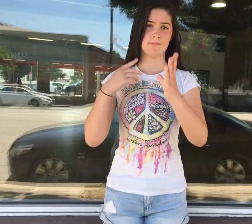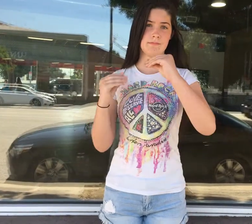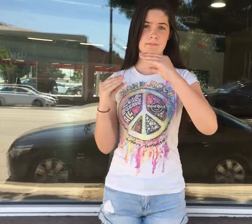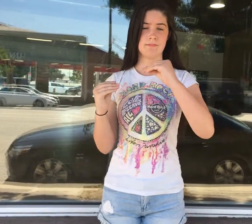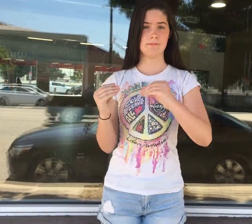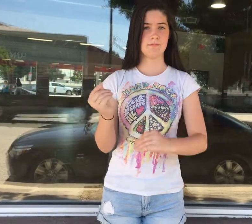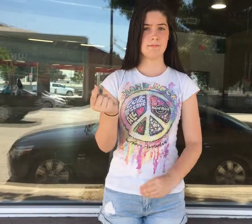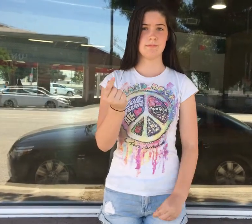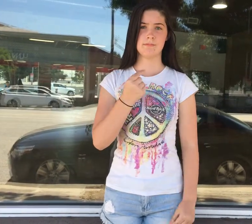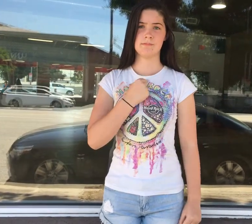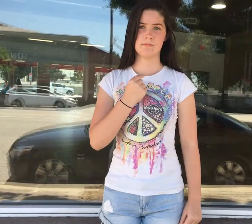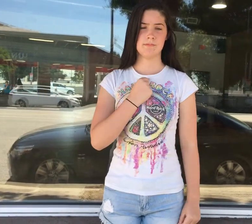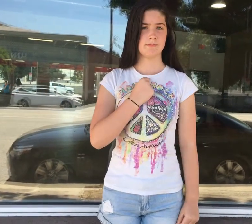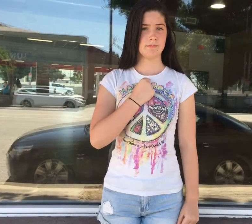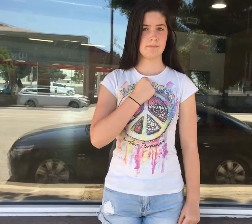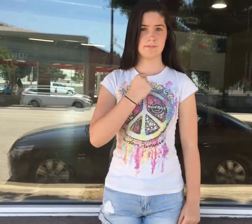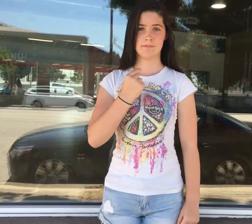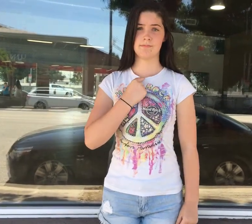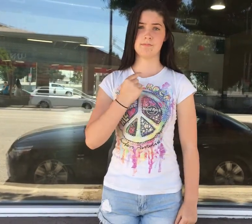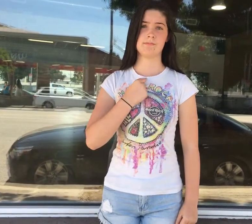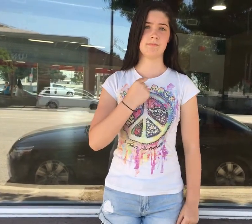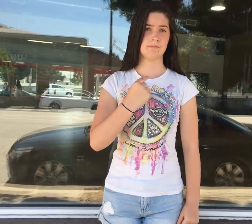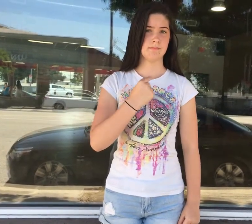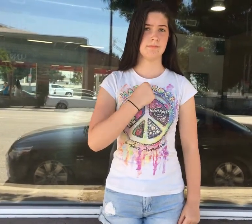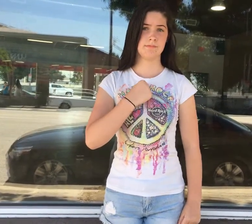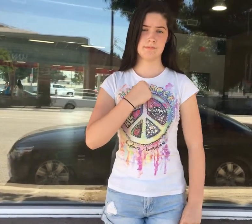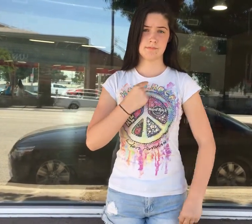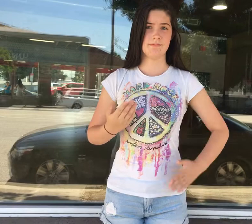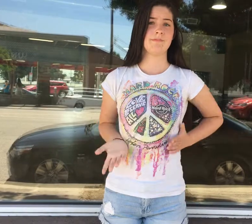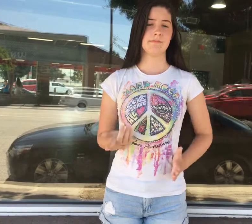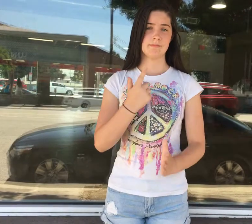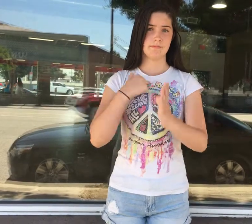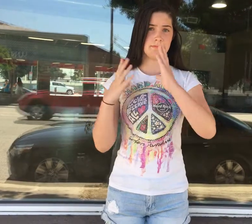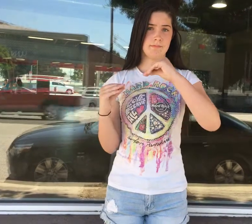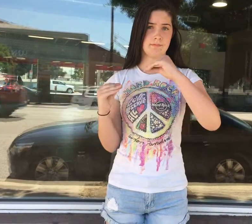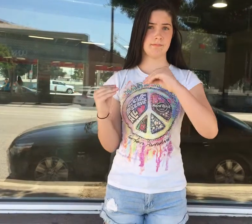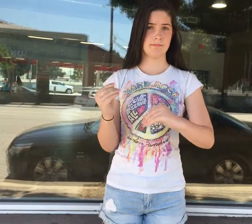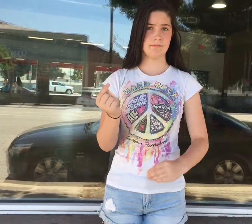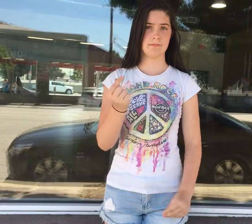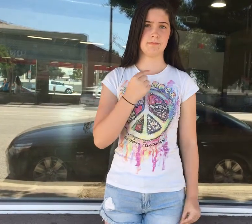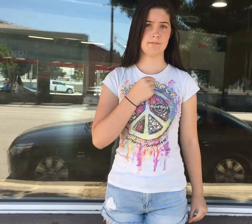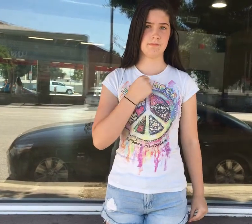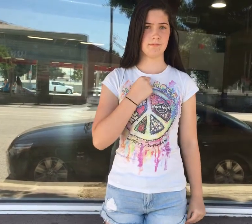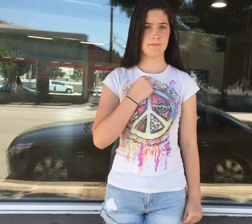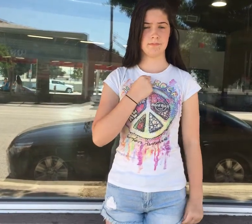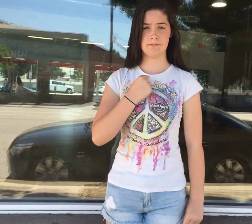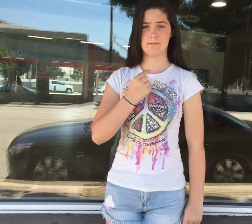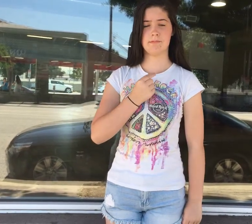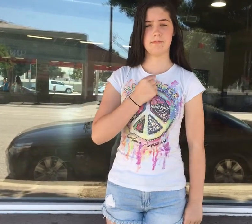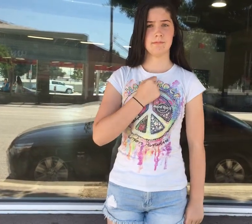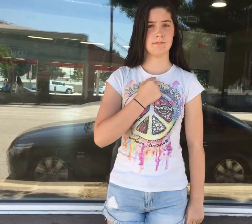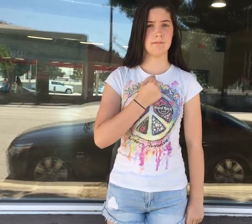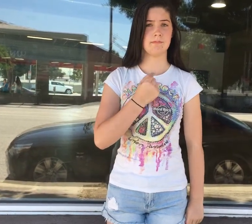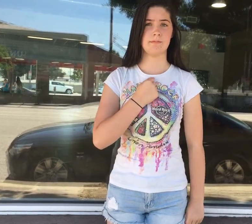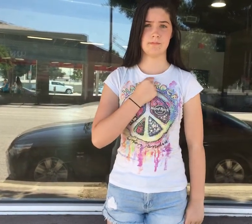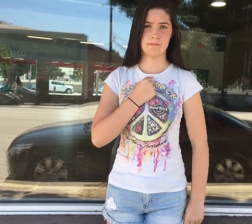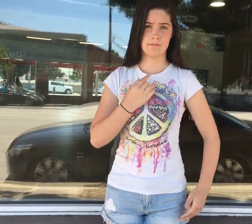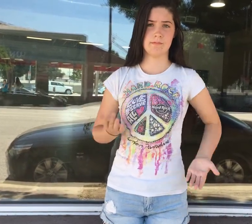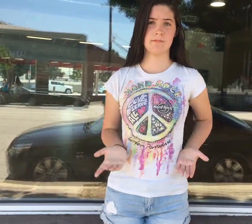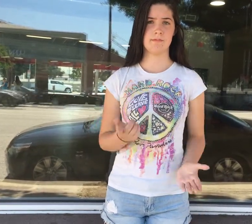me love. My, my, my, my, oh, give me love. My, my, my, my, oh,